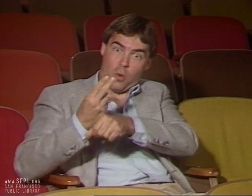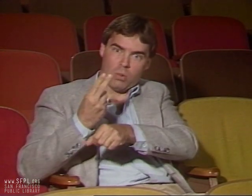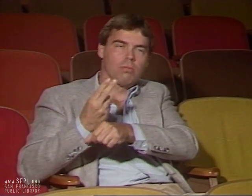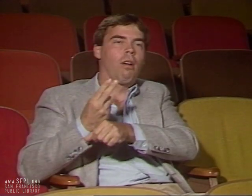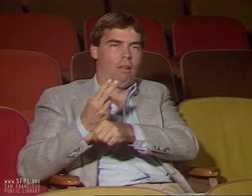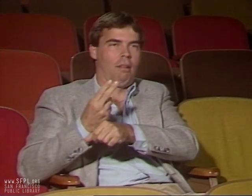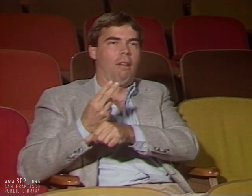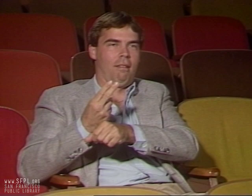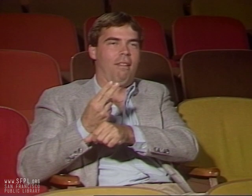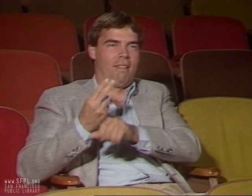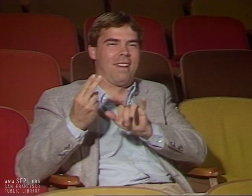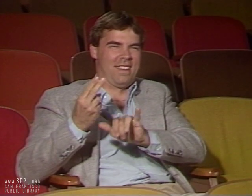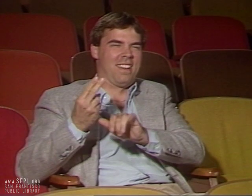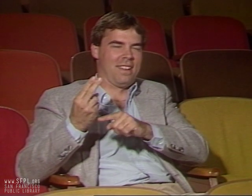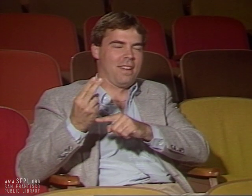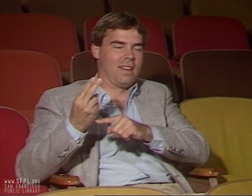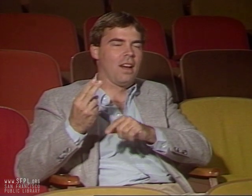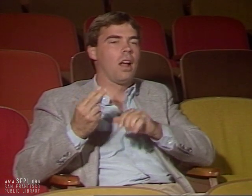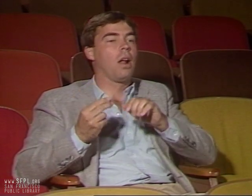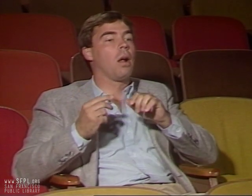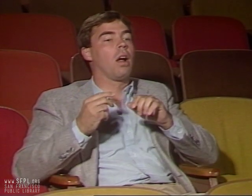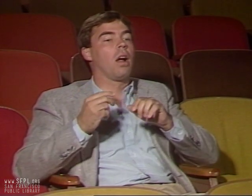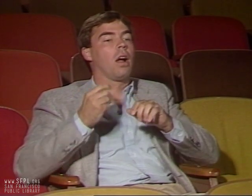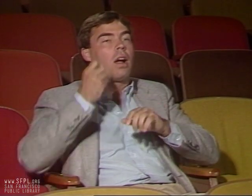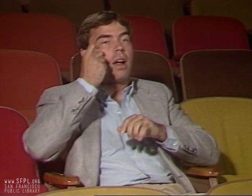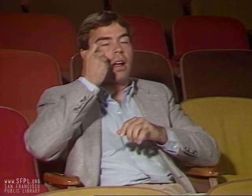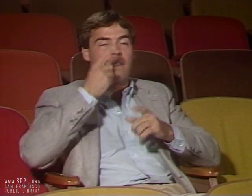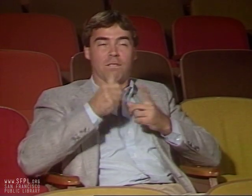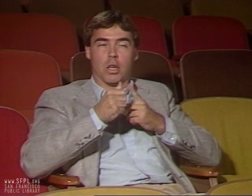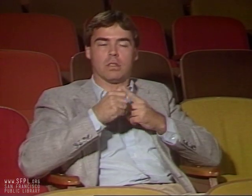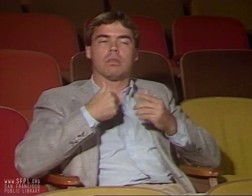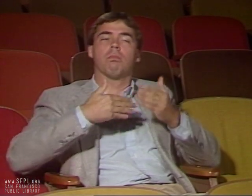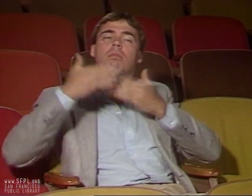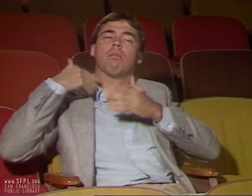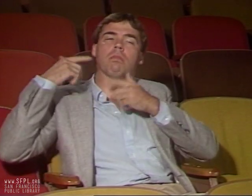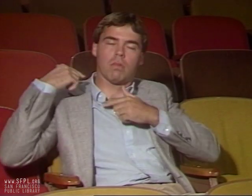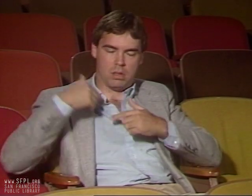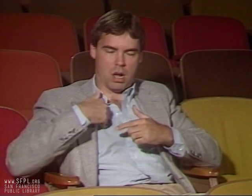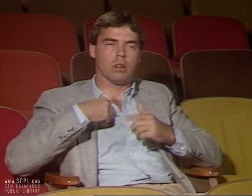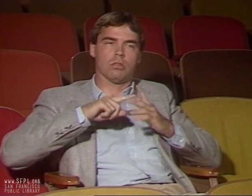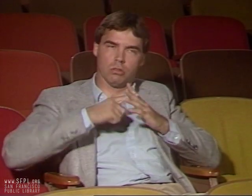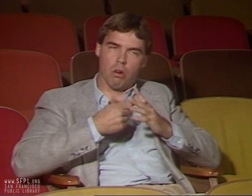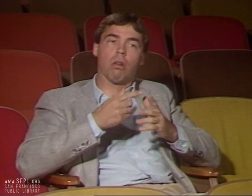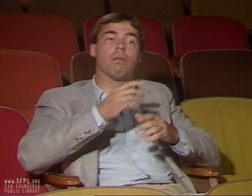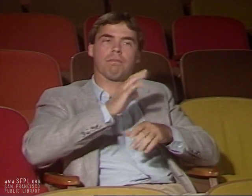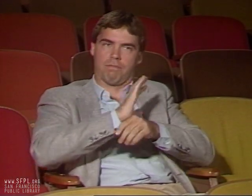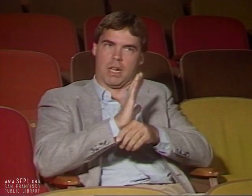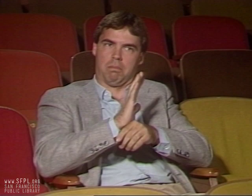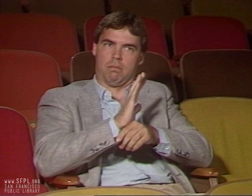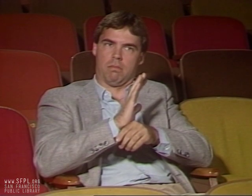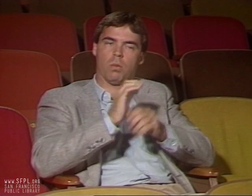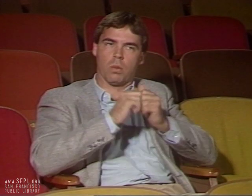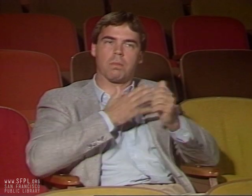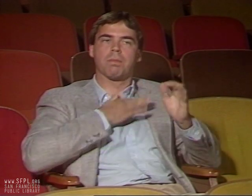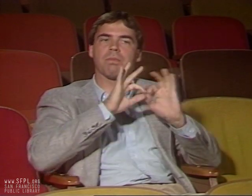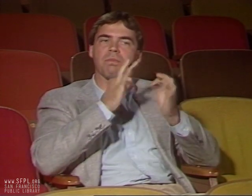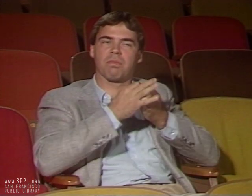company, so I grew up making films. We would discuss making the film, the scene sequences, the angles we were going to use, and so